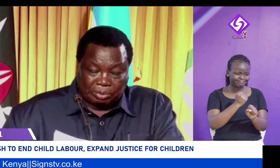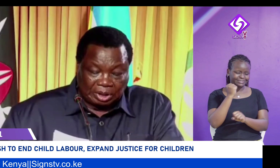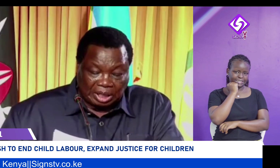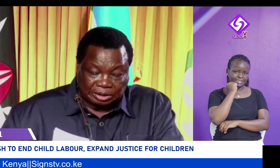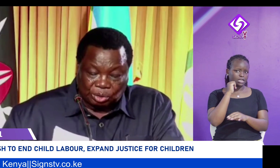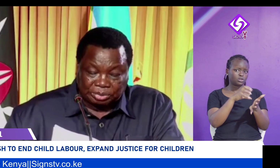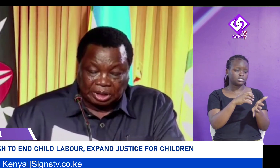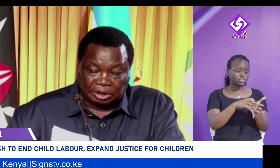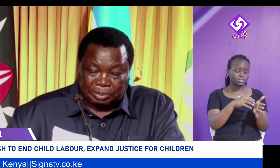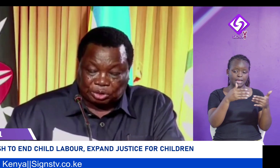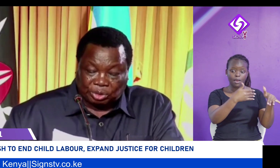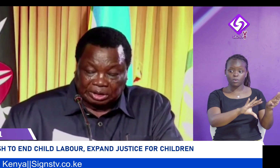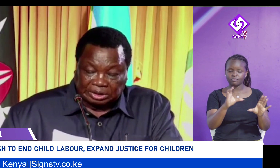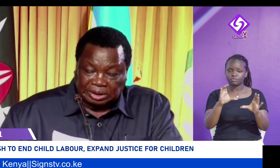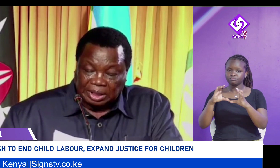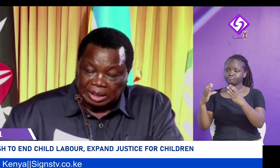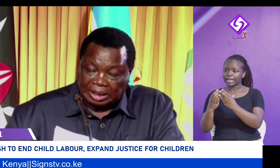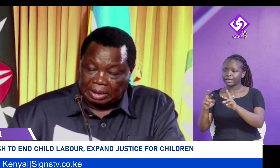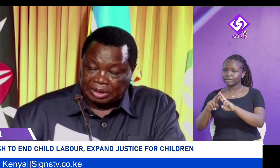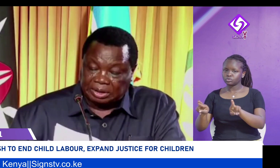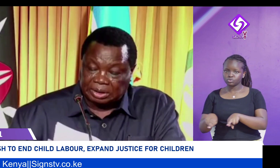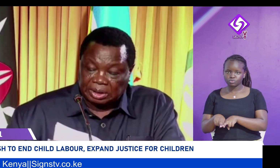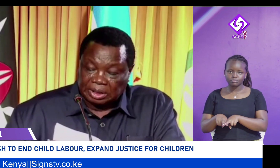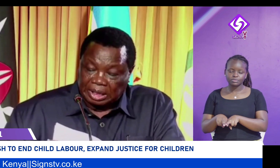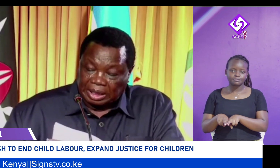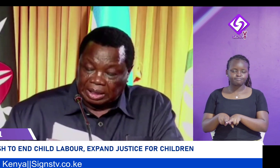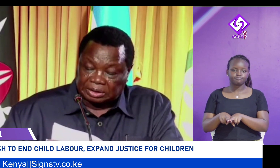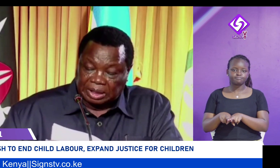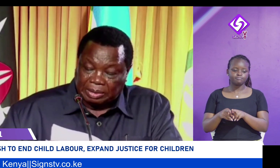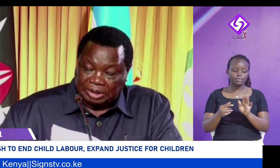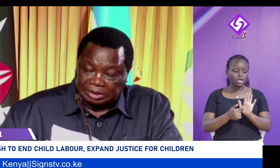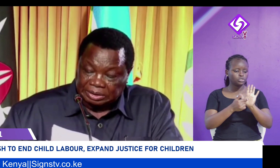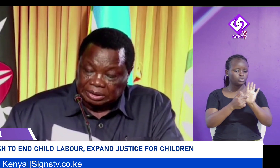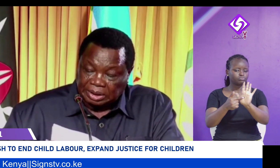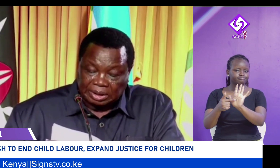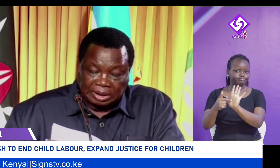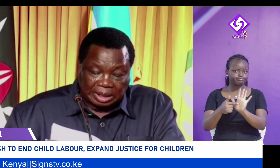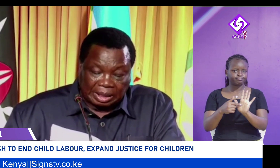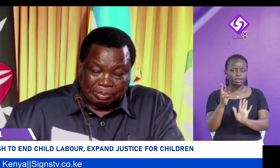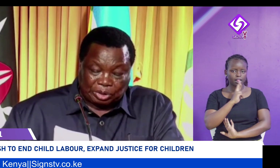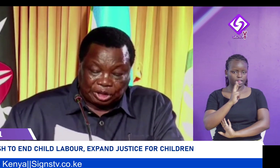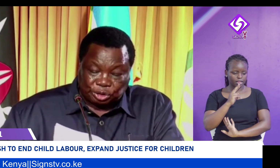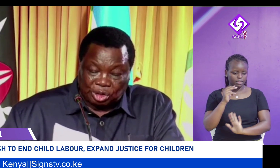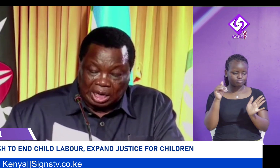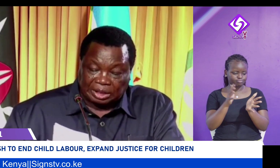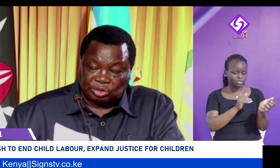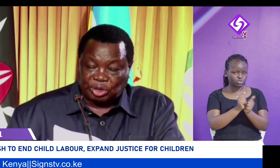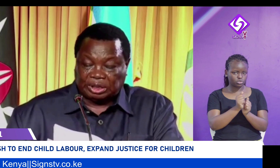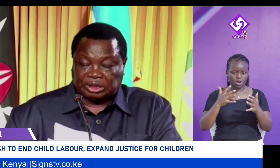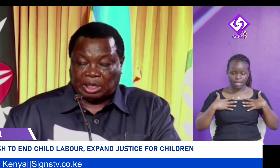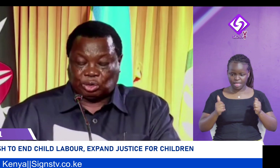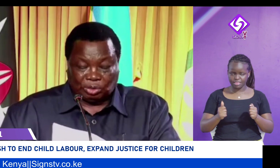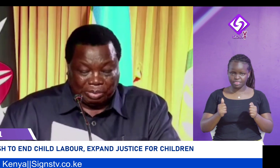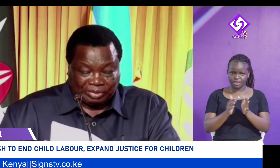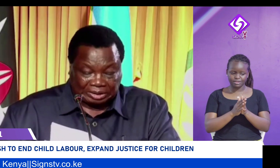away from classrooms, exposed to risks that damage their health limit, their potential and